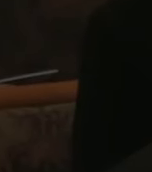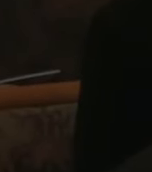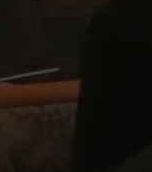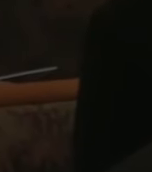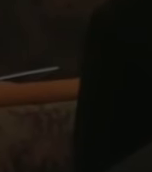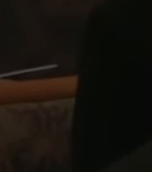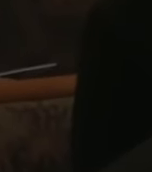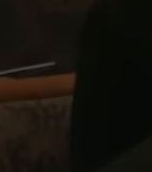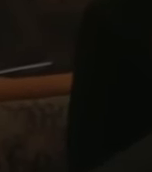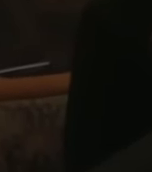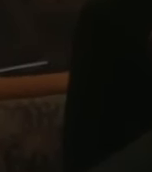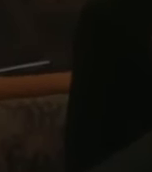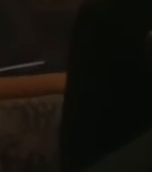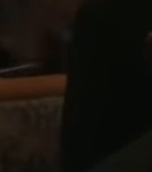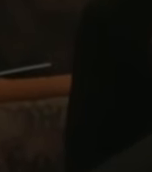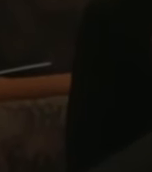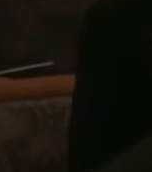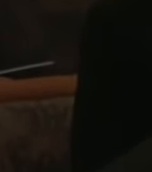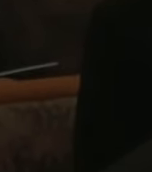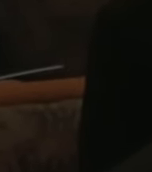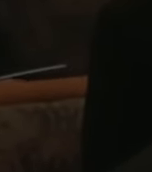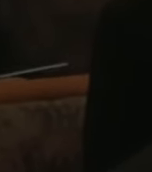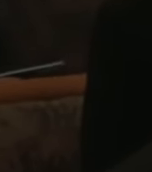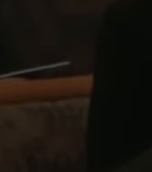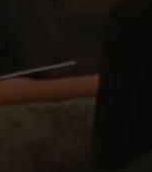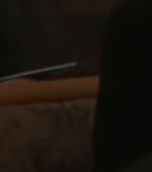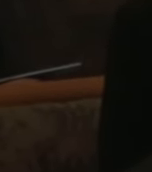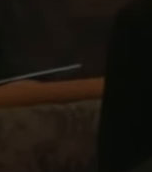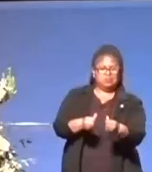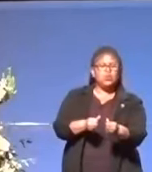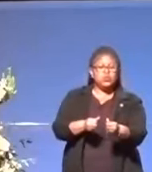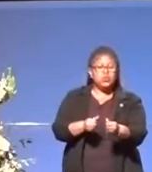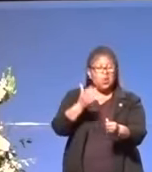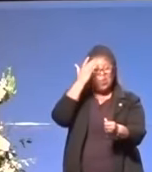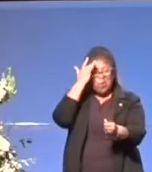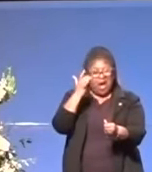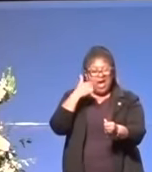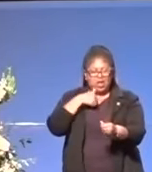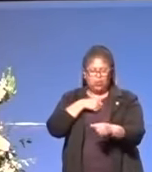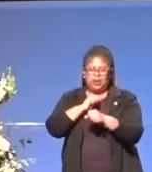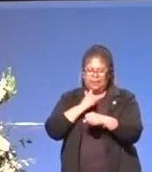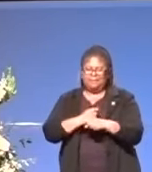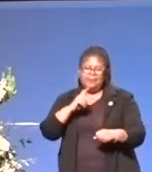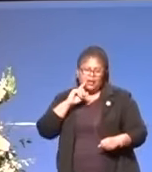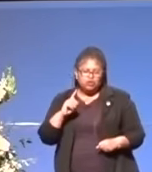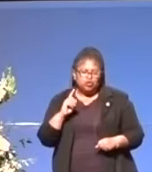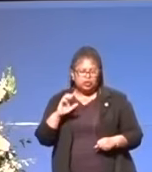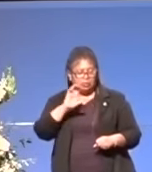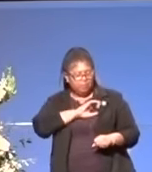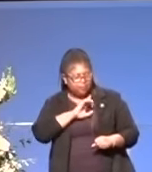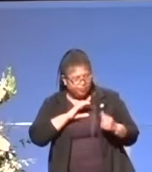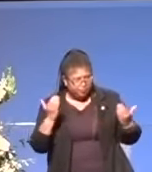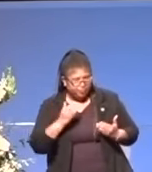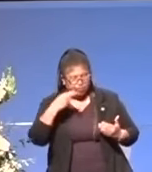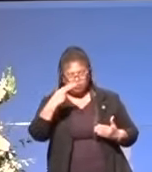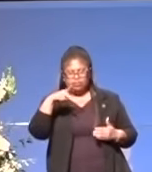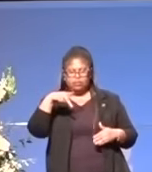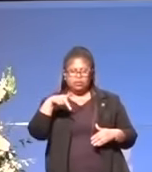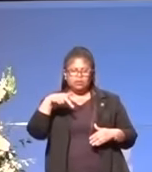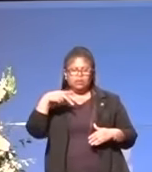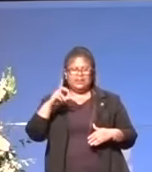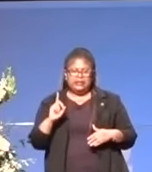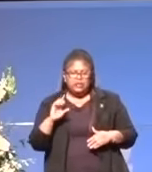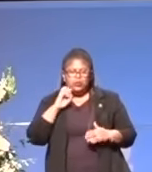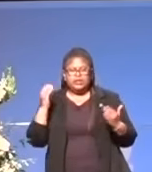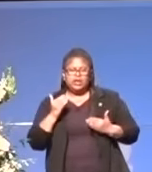doors and it came off without a hitch because we made sure HPD was here and the fire department was